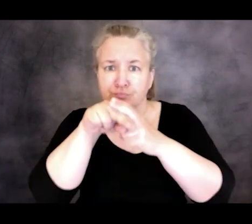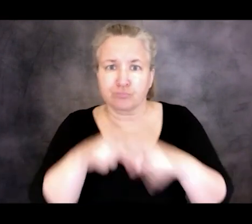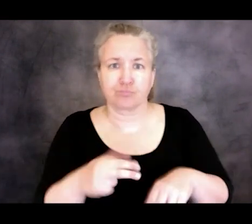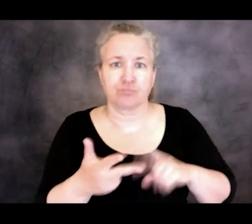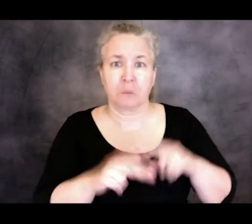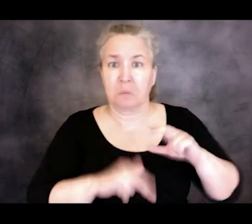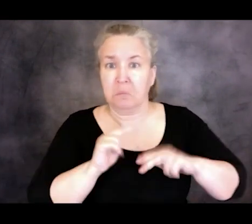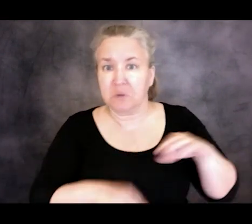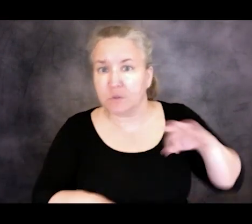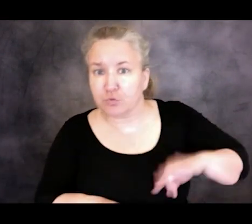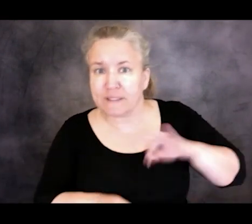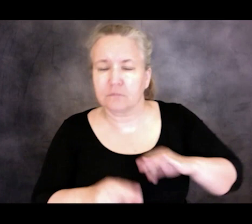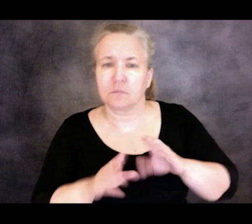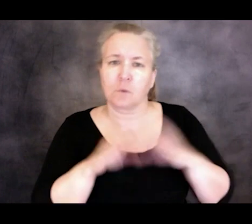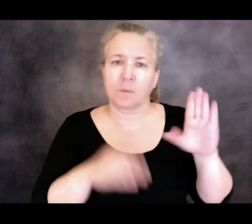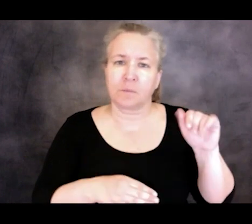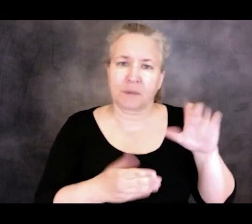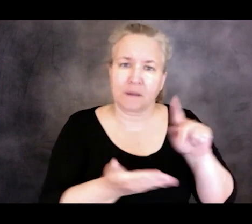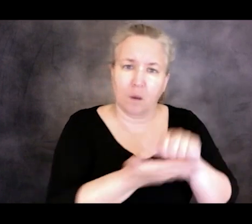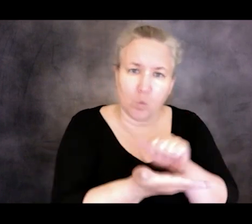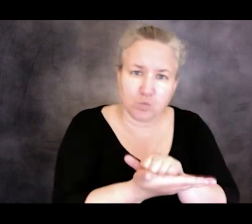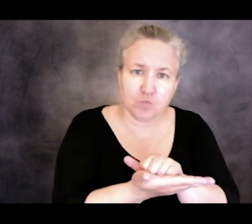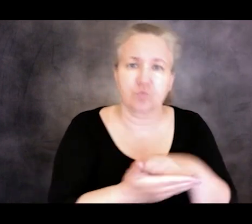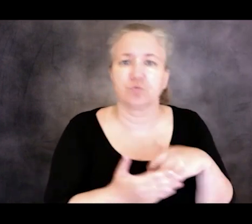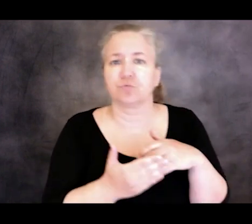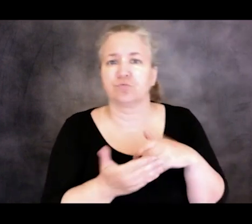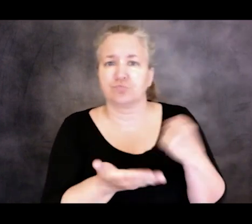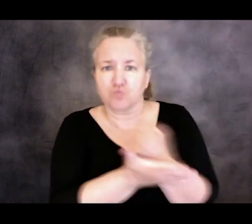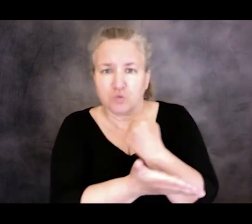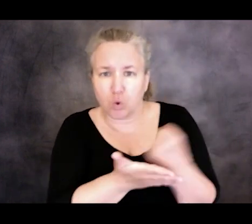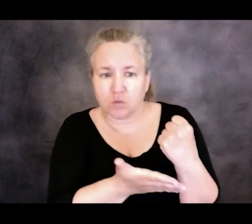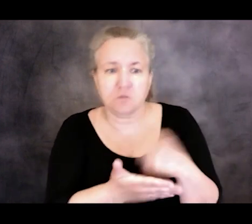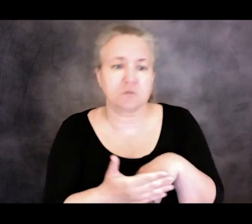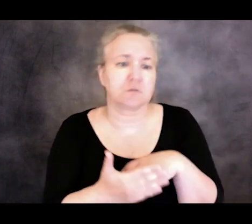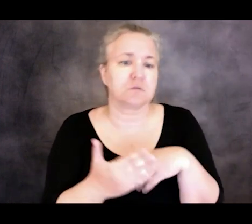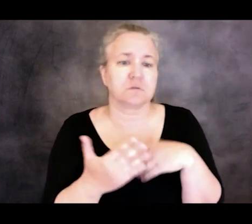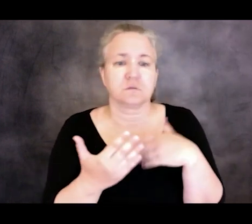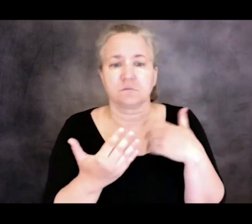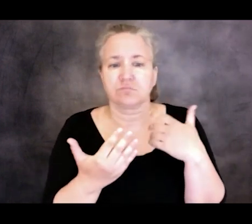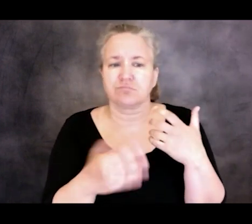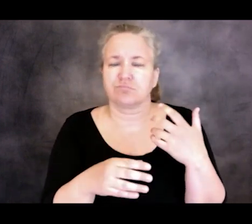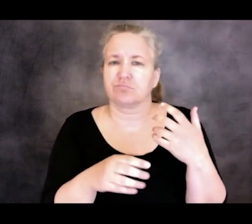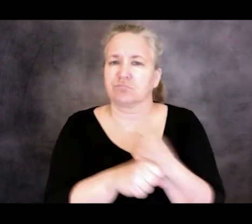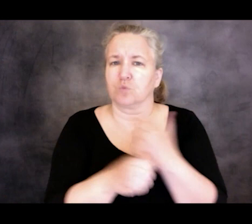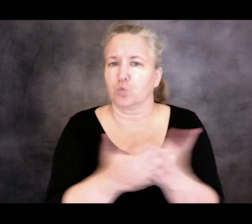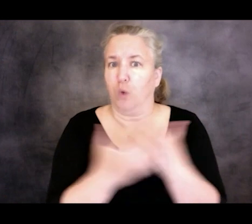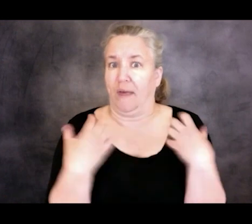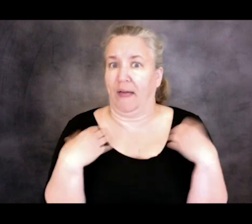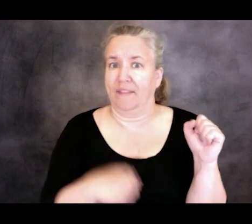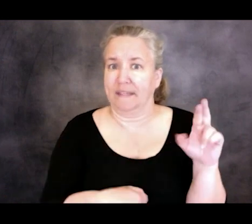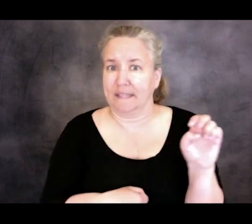credit through opening up bank accounts, credit cards, obtaining new forms of healthcare,